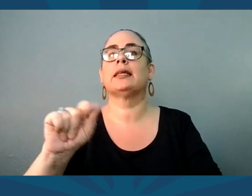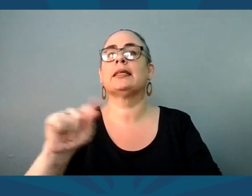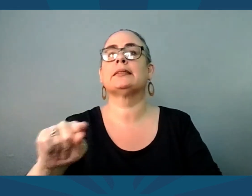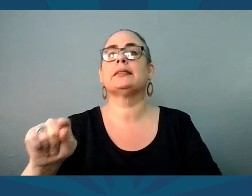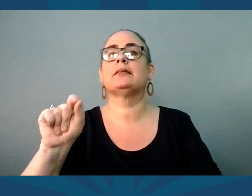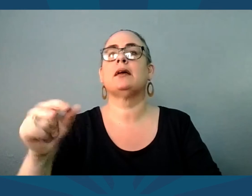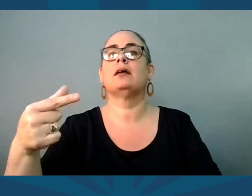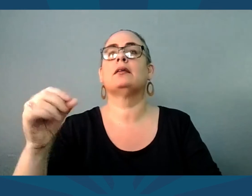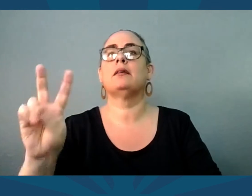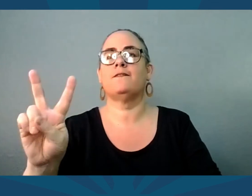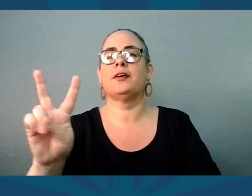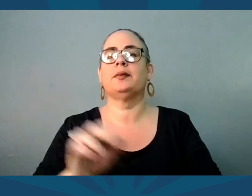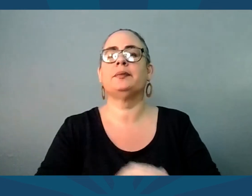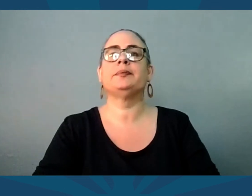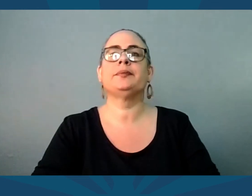AZ.gov.